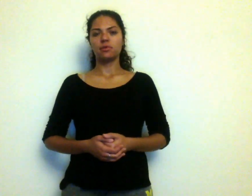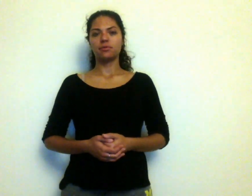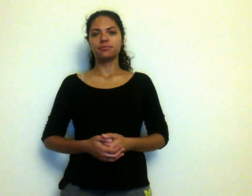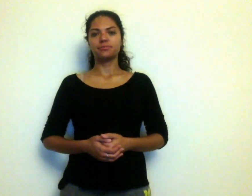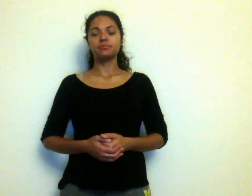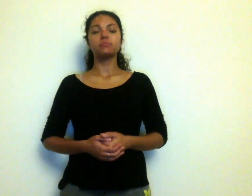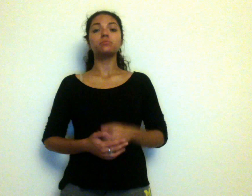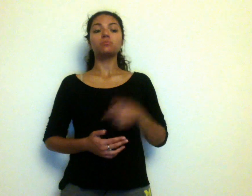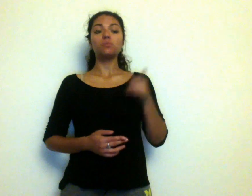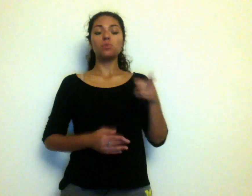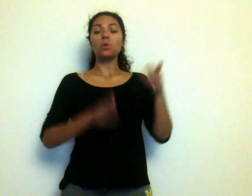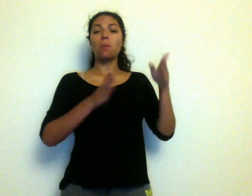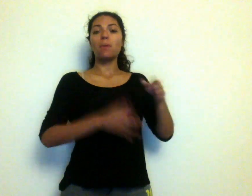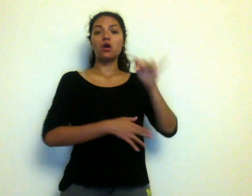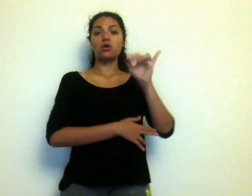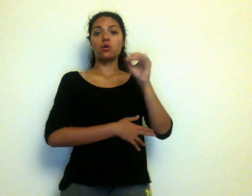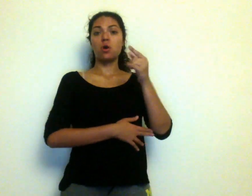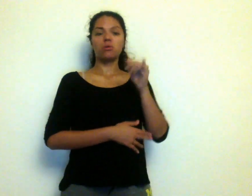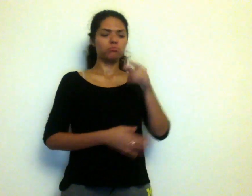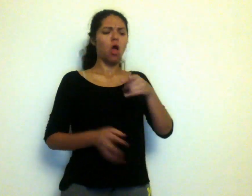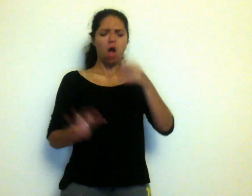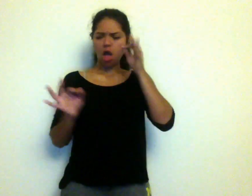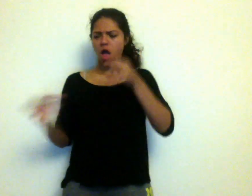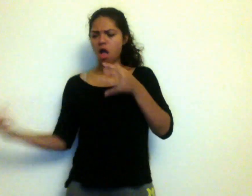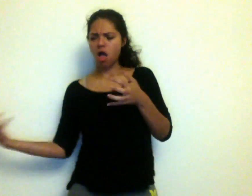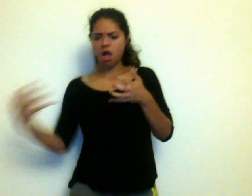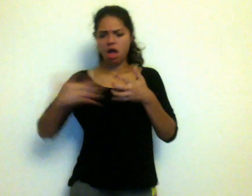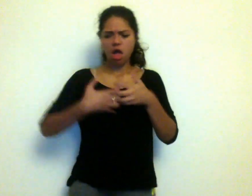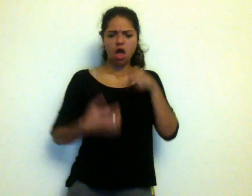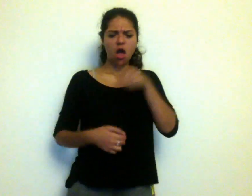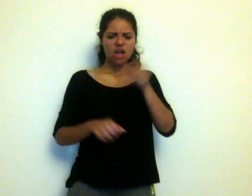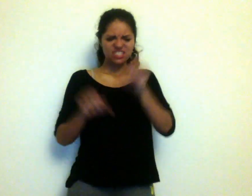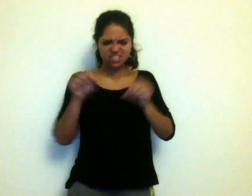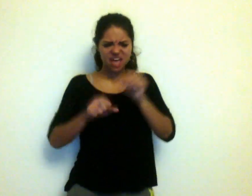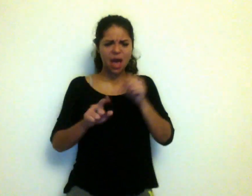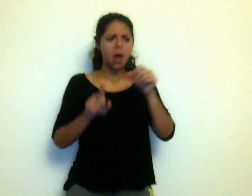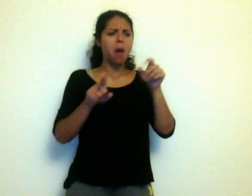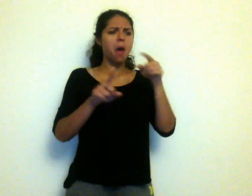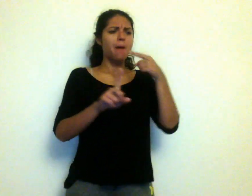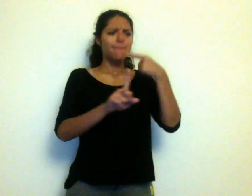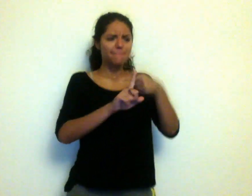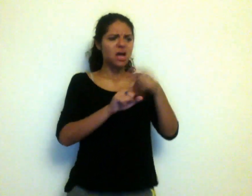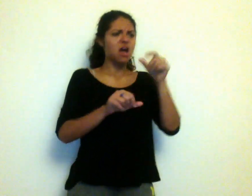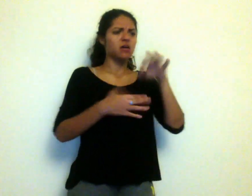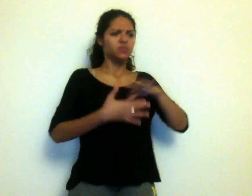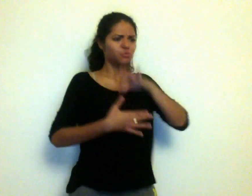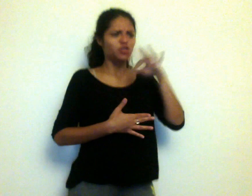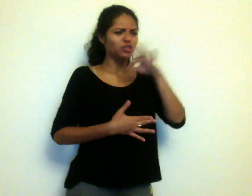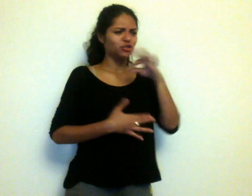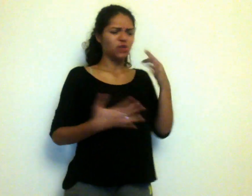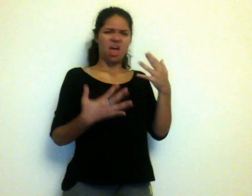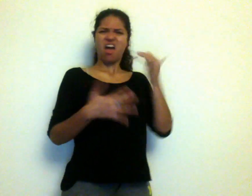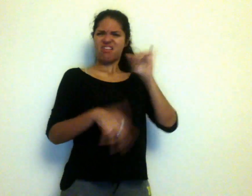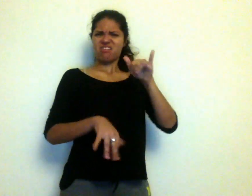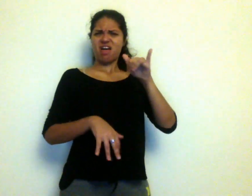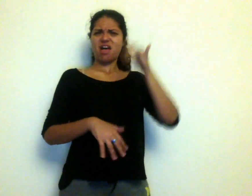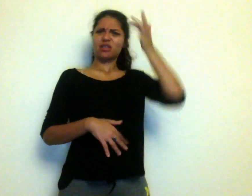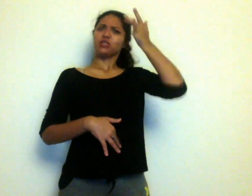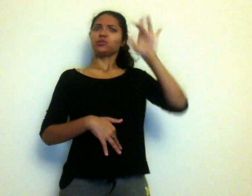philosophy of how man is evolving into the divine being. Smart genius. So number one, touched the racial nerve.